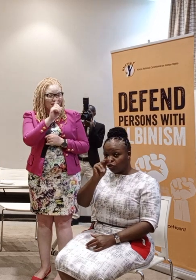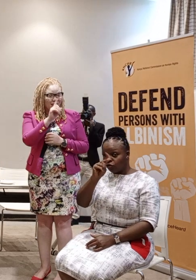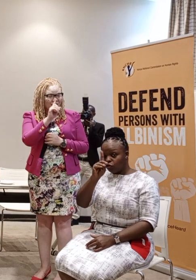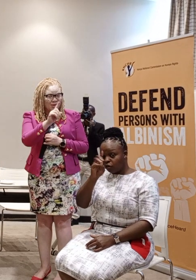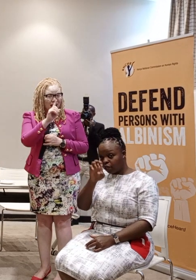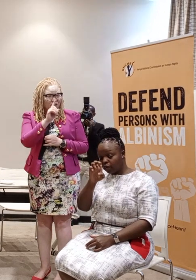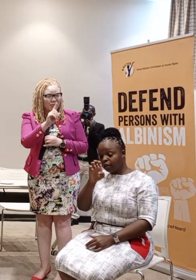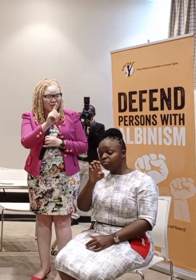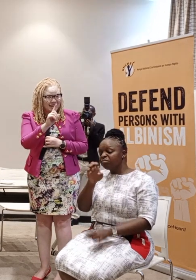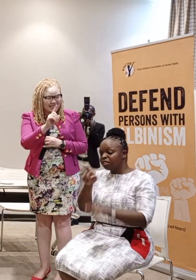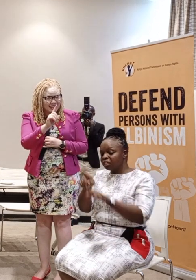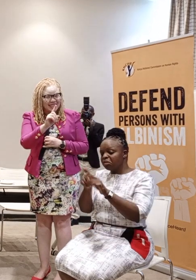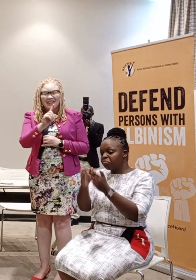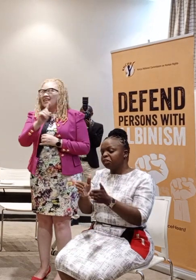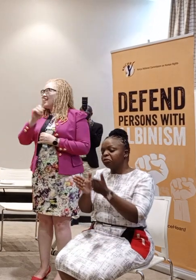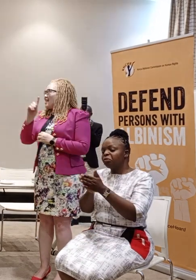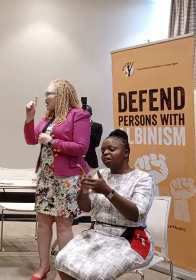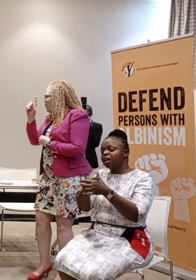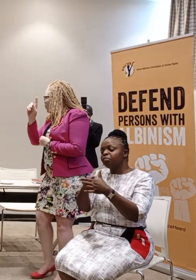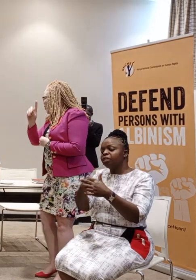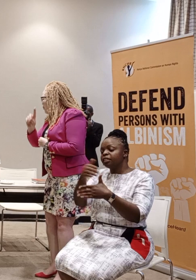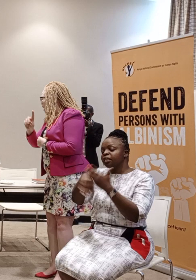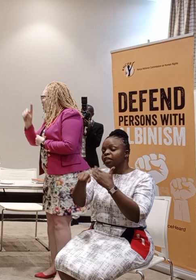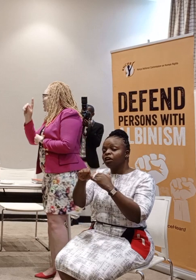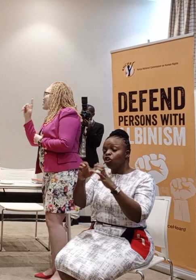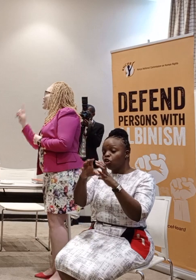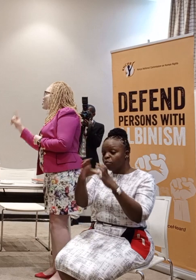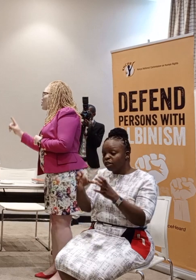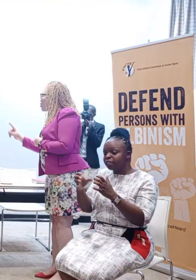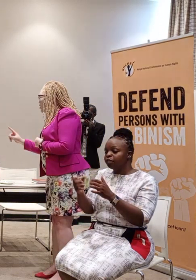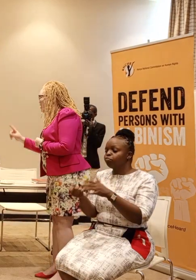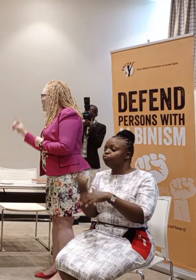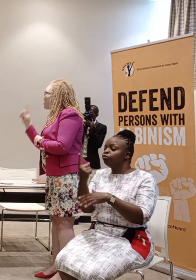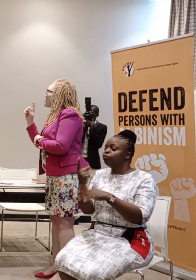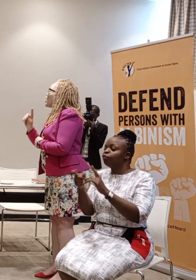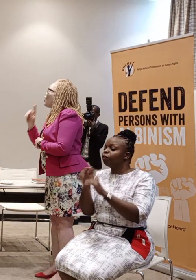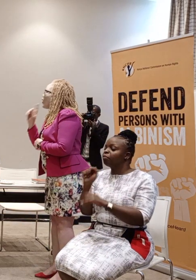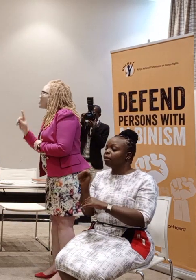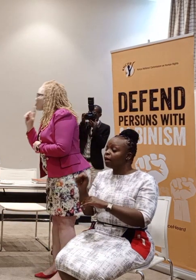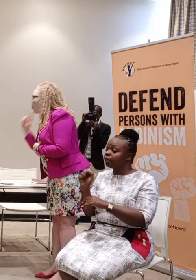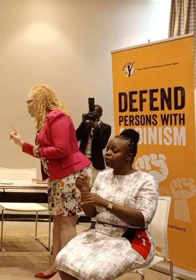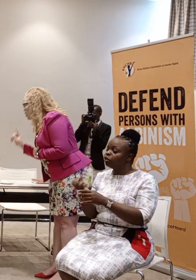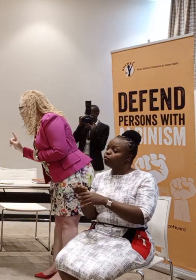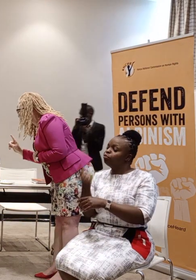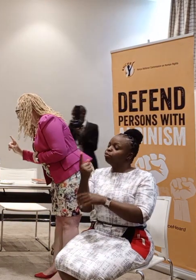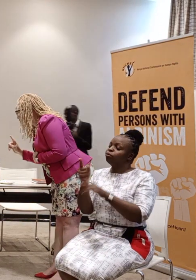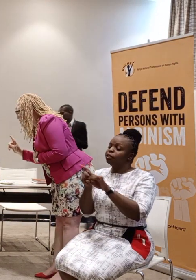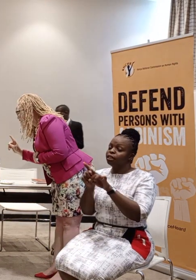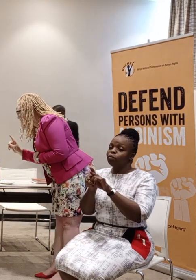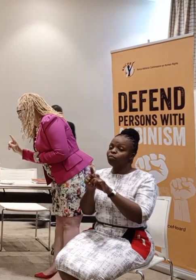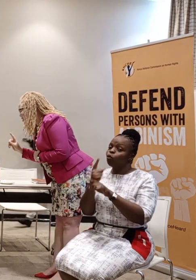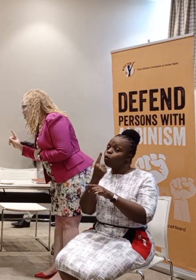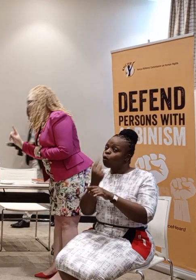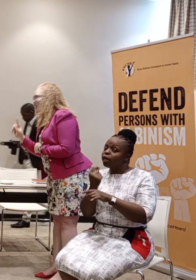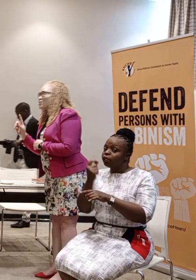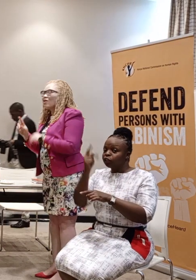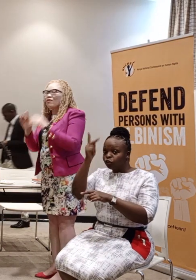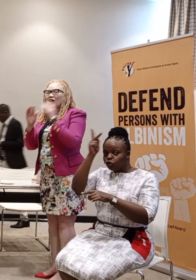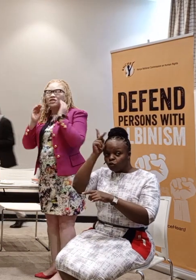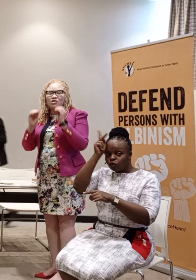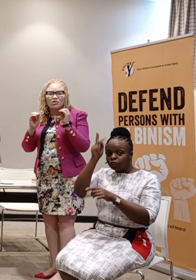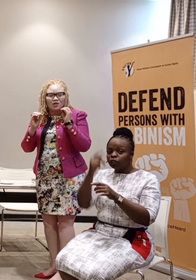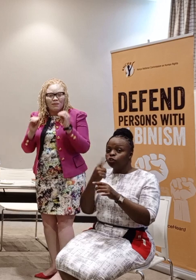albinism in the Luya community Came from that. came from that, and it insinuated it's a white goat. So when